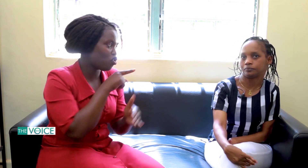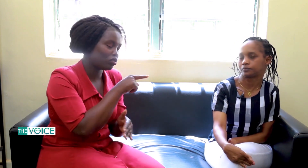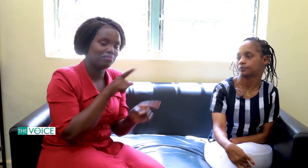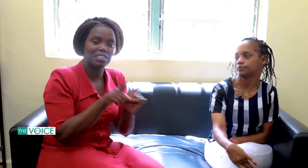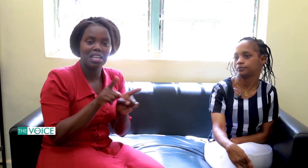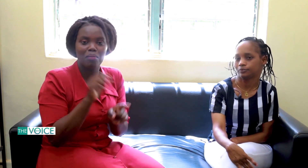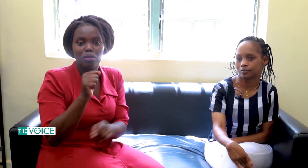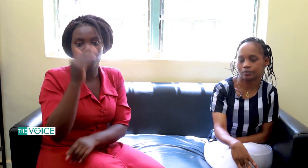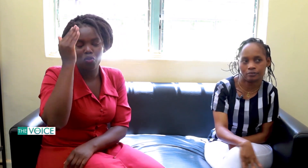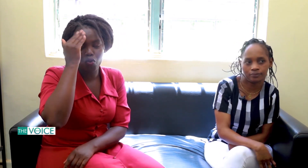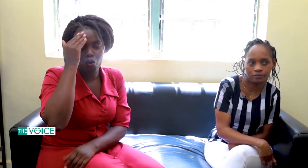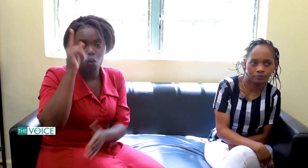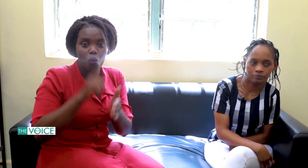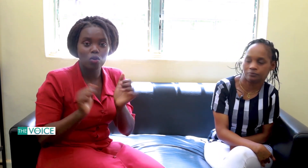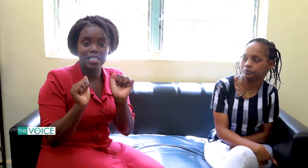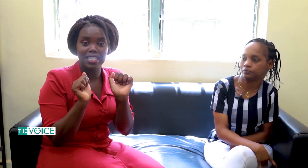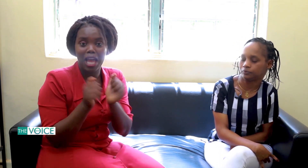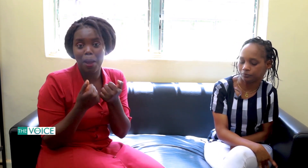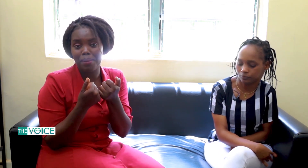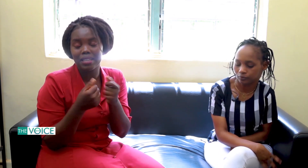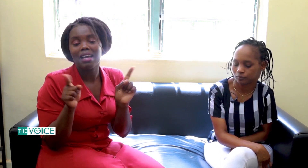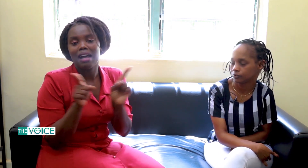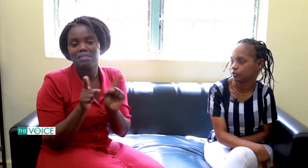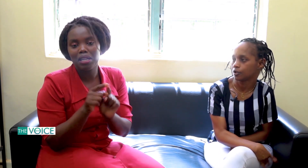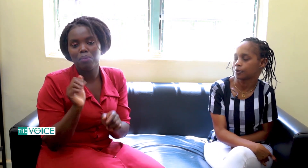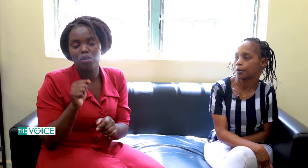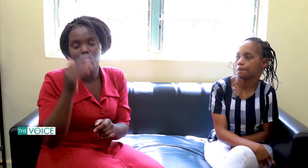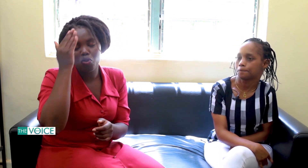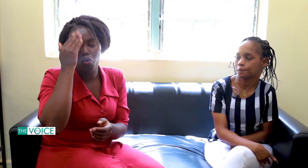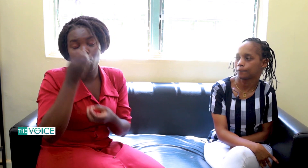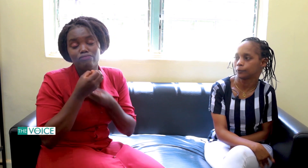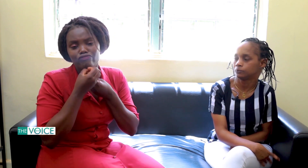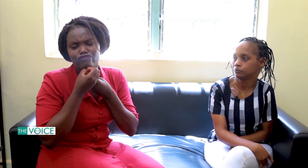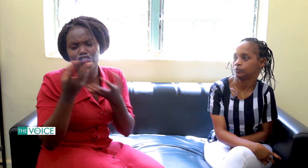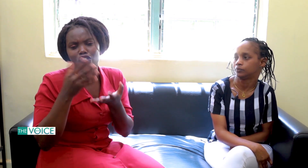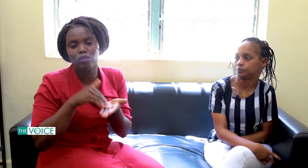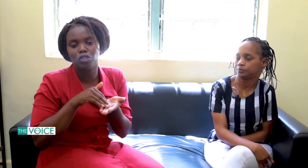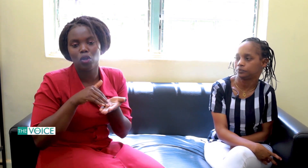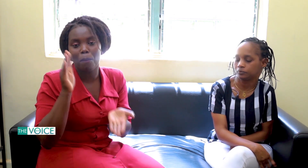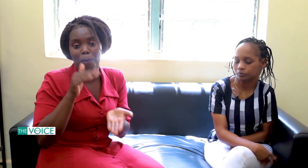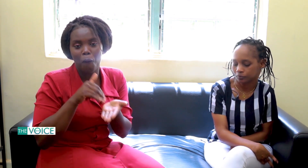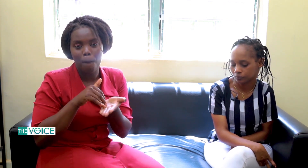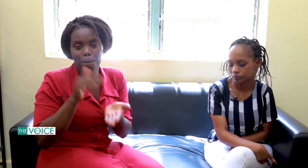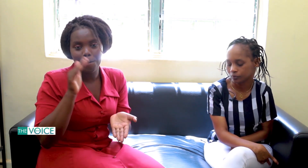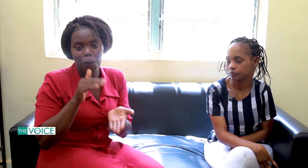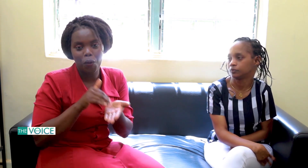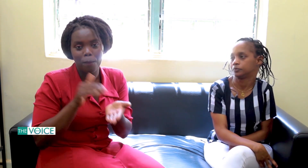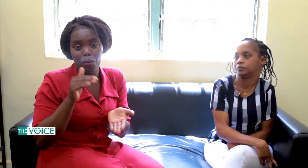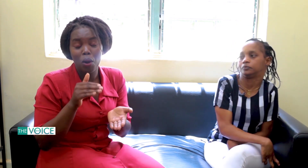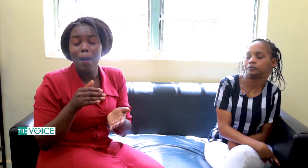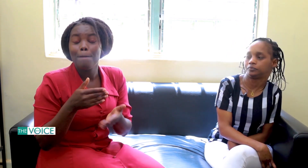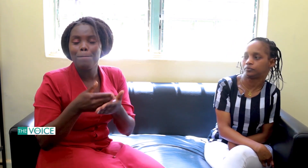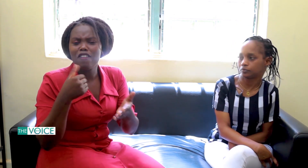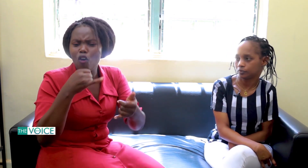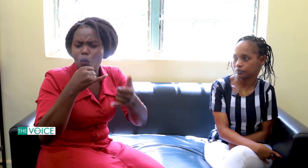palsy, you can possibly follow her on social media and know what's happening with that more information.